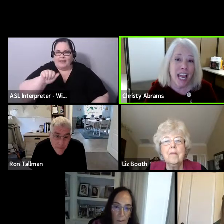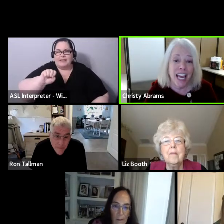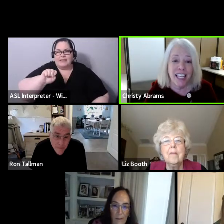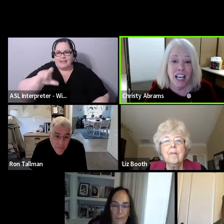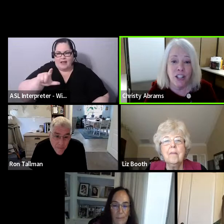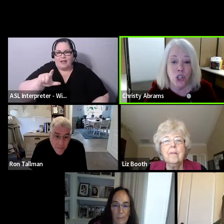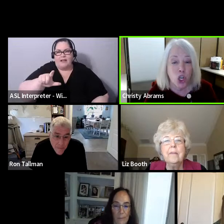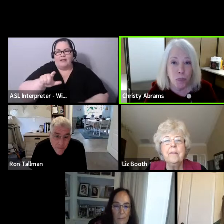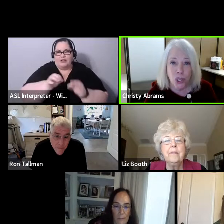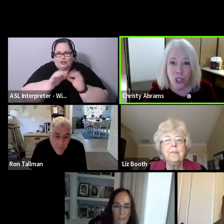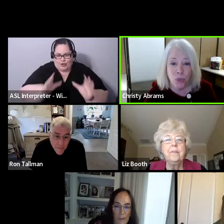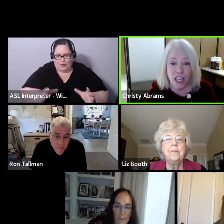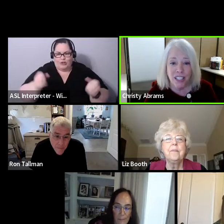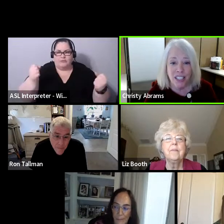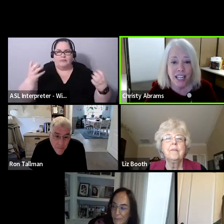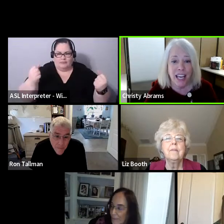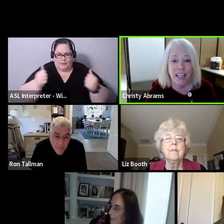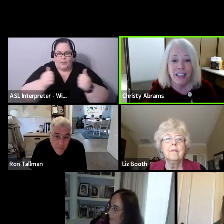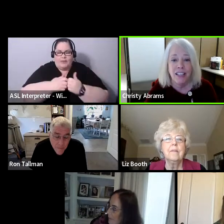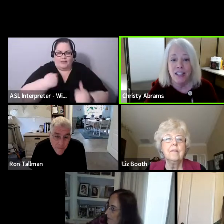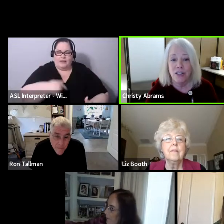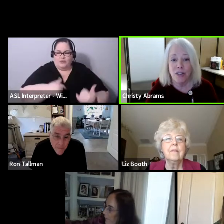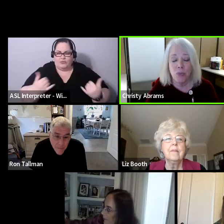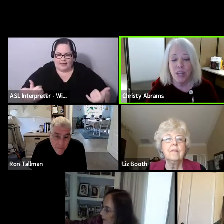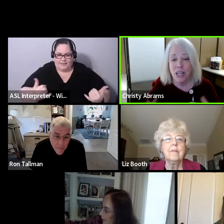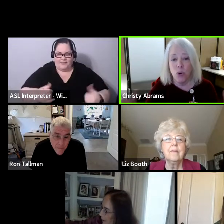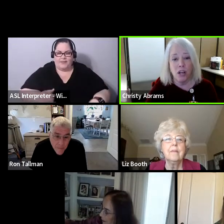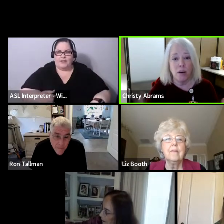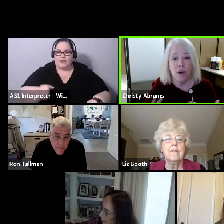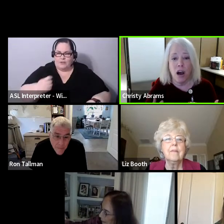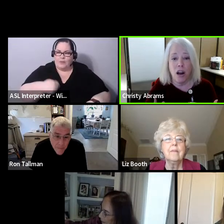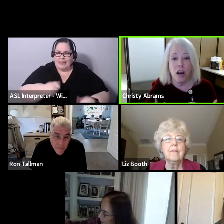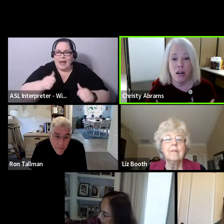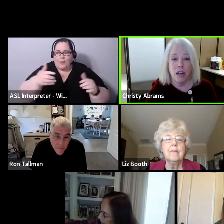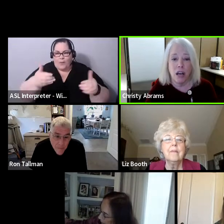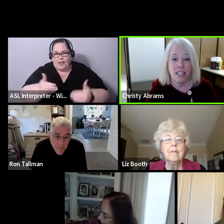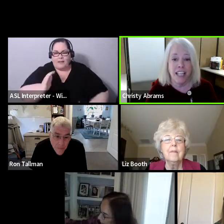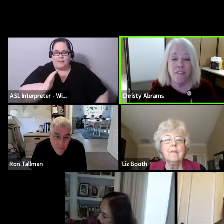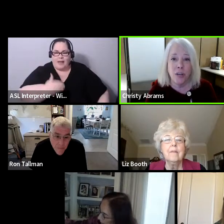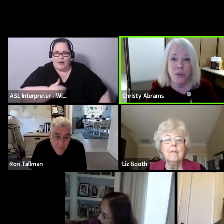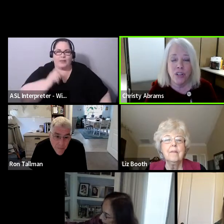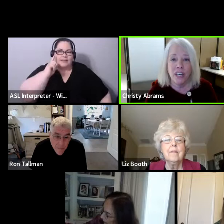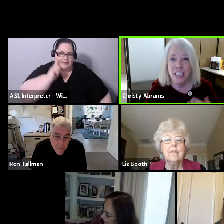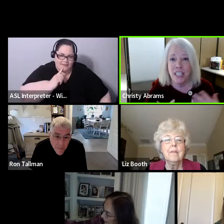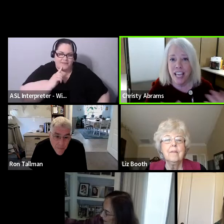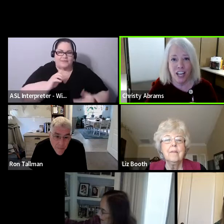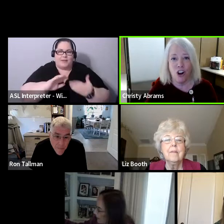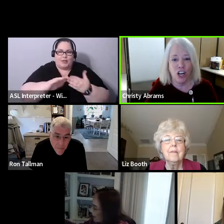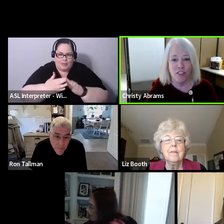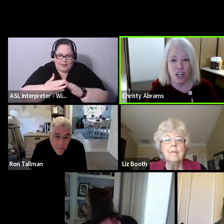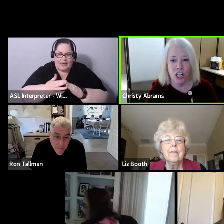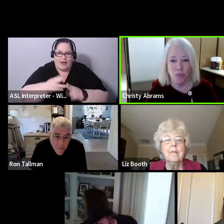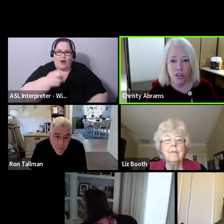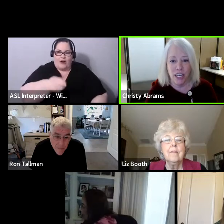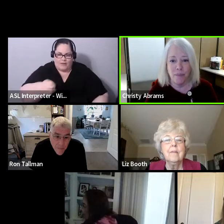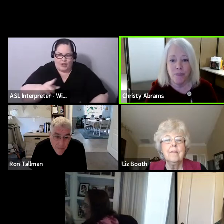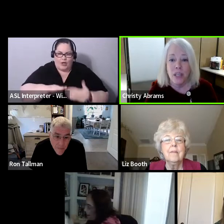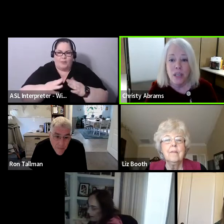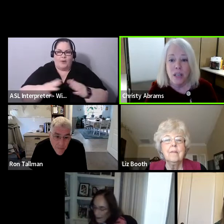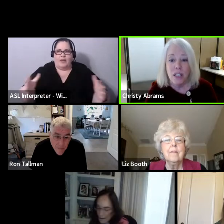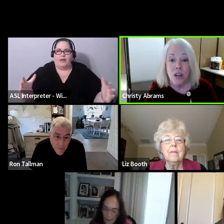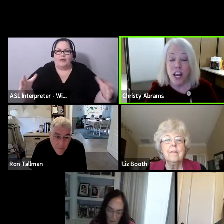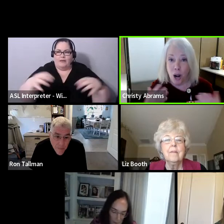Language or ASL interpreters with us today so that we can welcome our deaf community and our hard of hearing